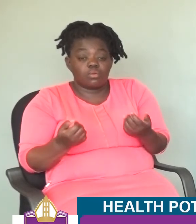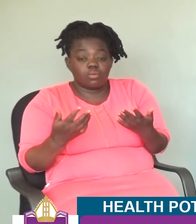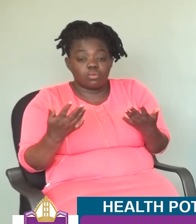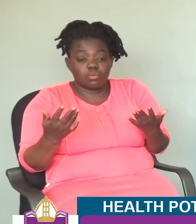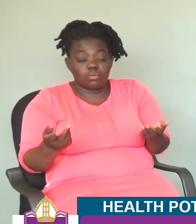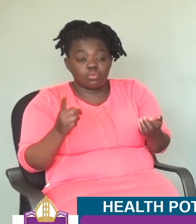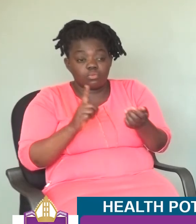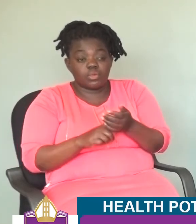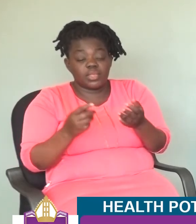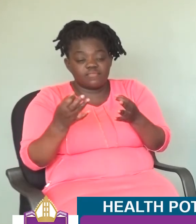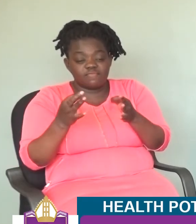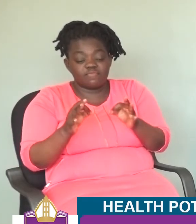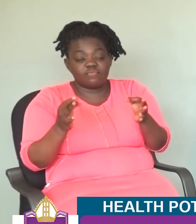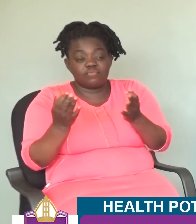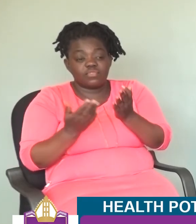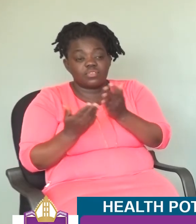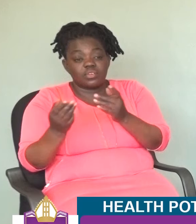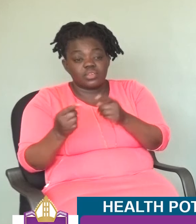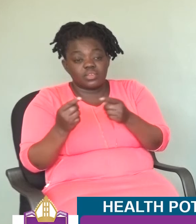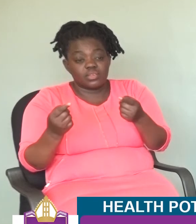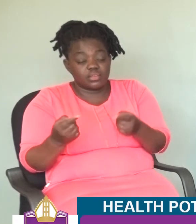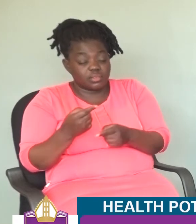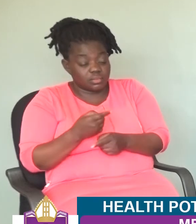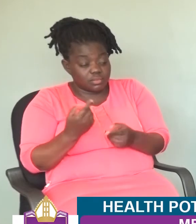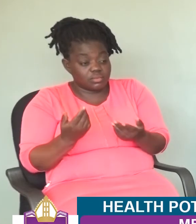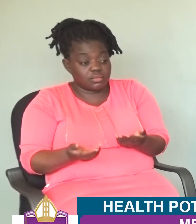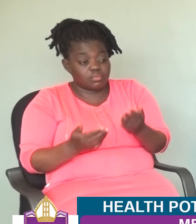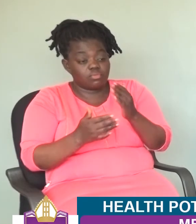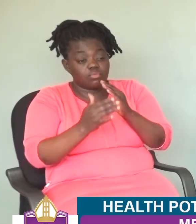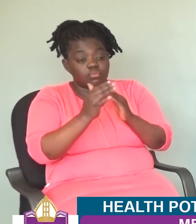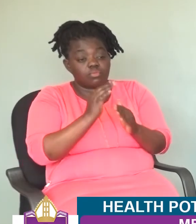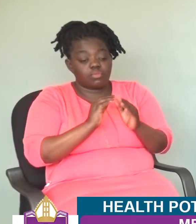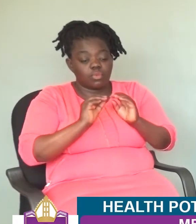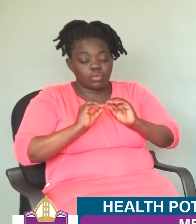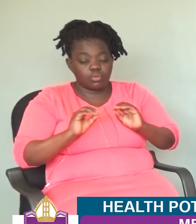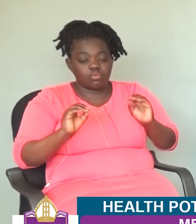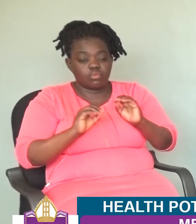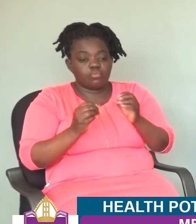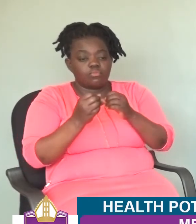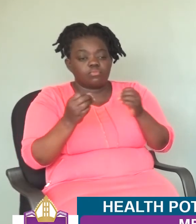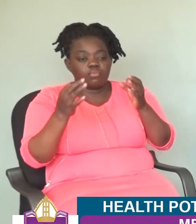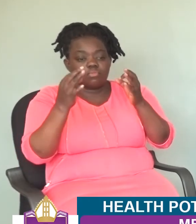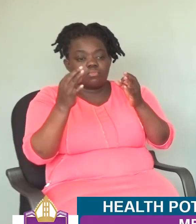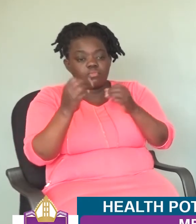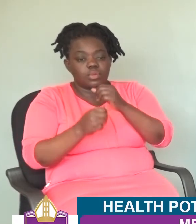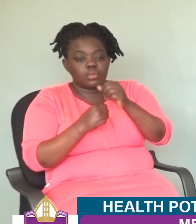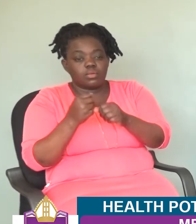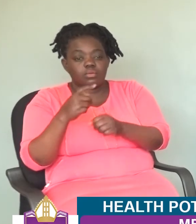never be able to get a free service. These clinicians train for so many years. You see, you go to